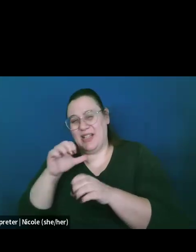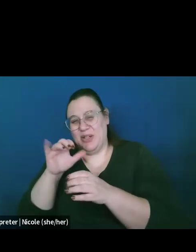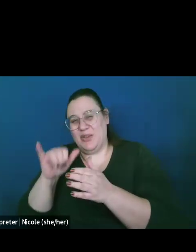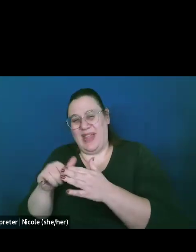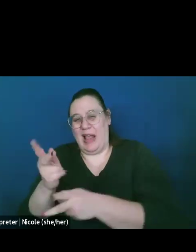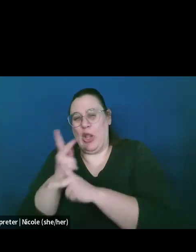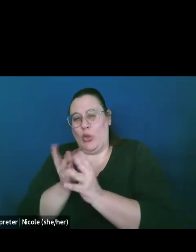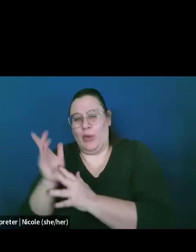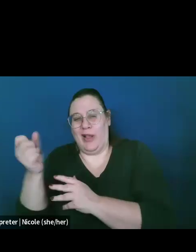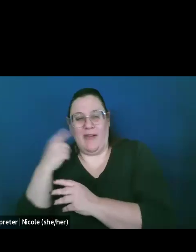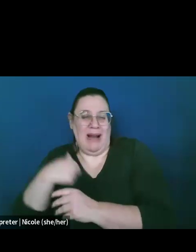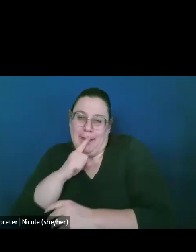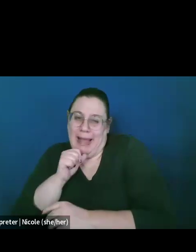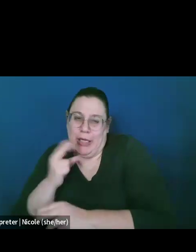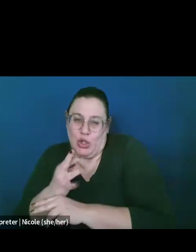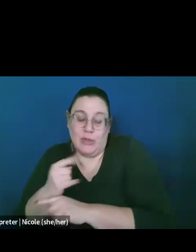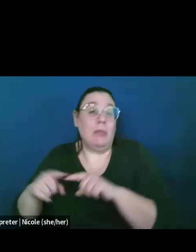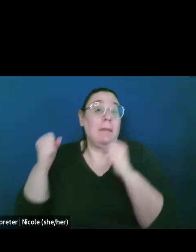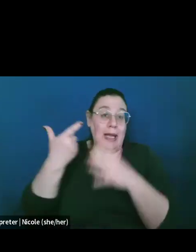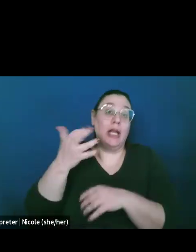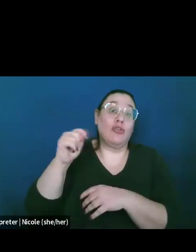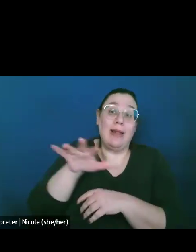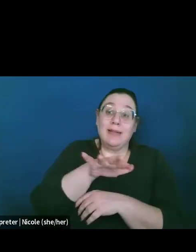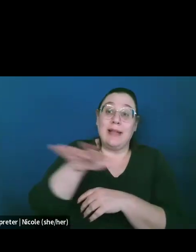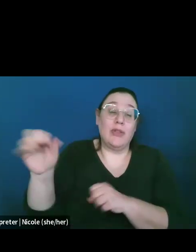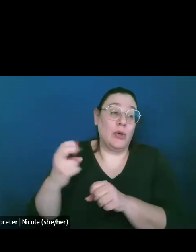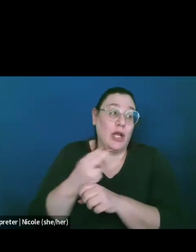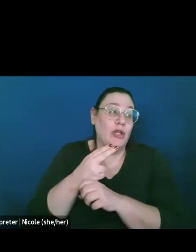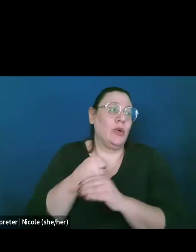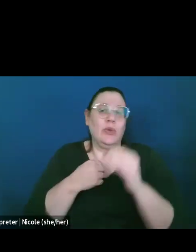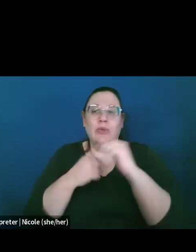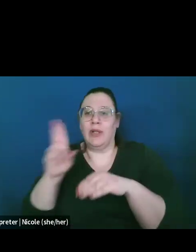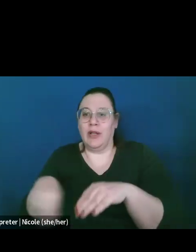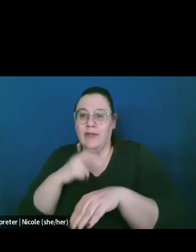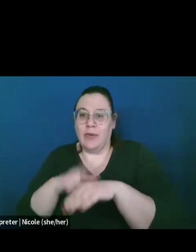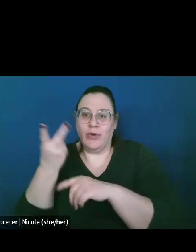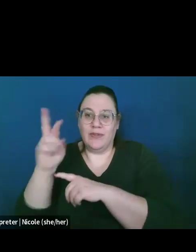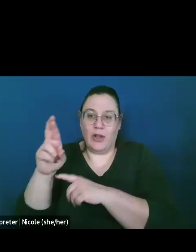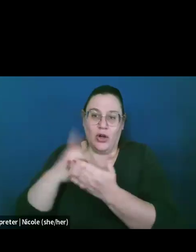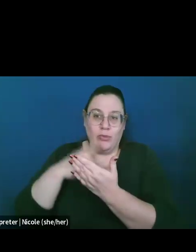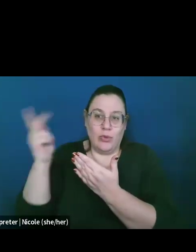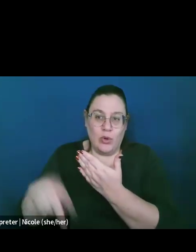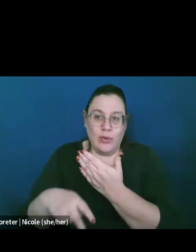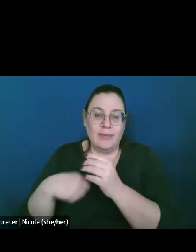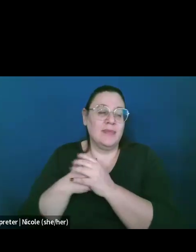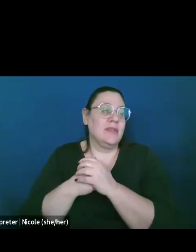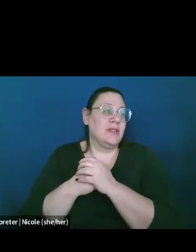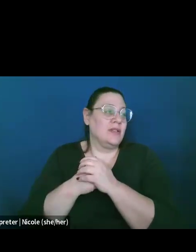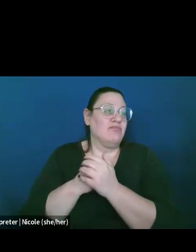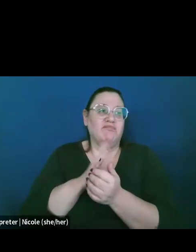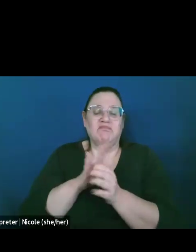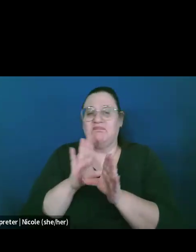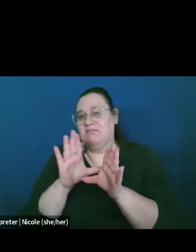but I know there's a lot of grants and things that are available. And then, of course, like the VR programs, they're all really great and